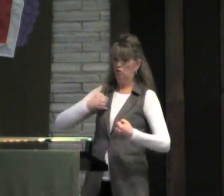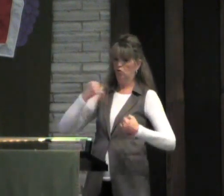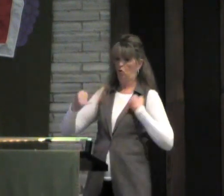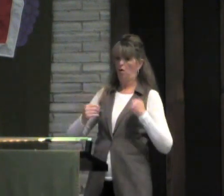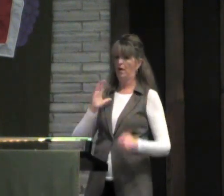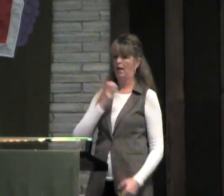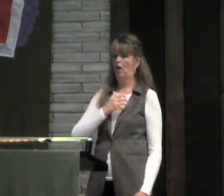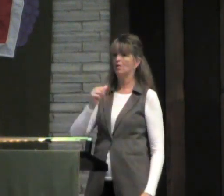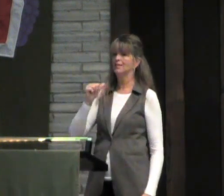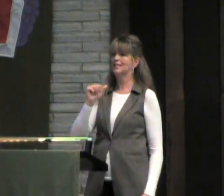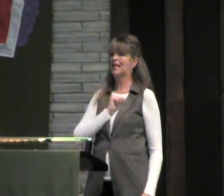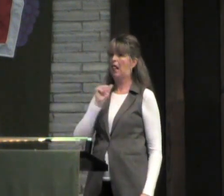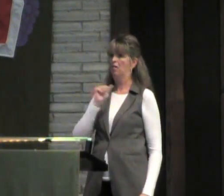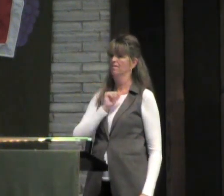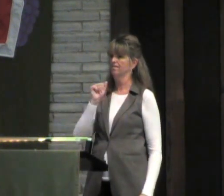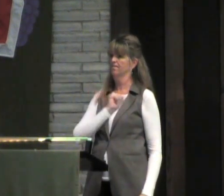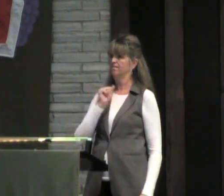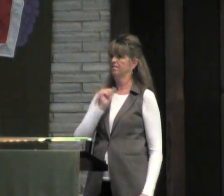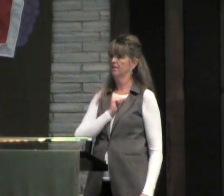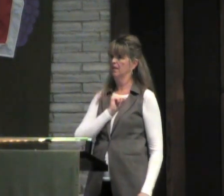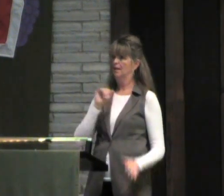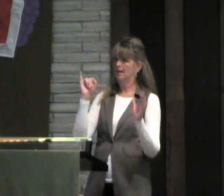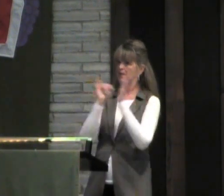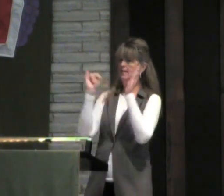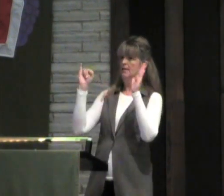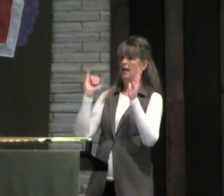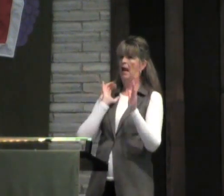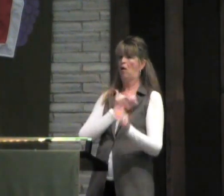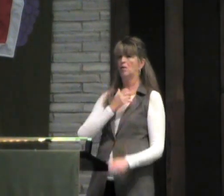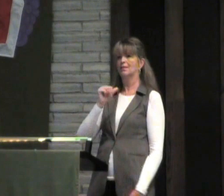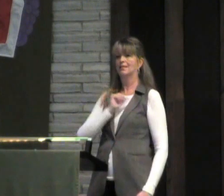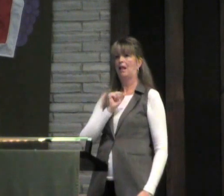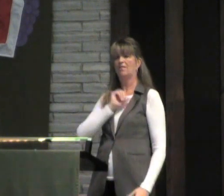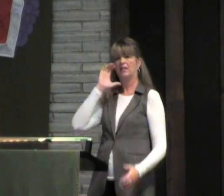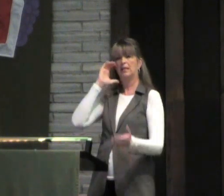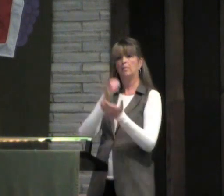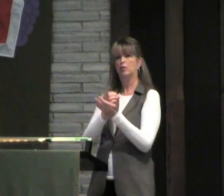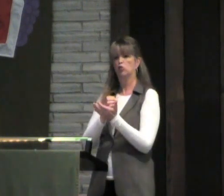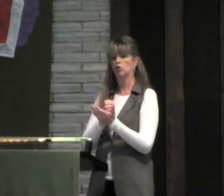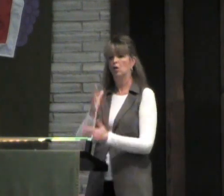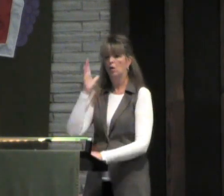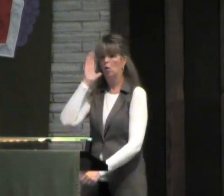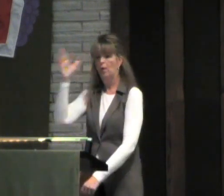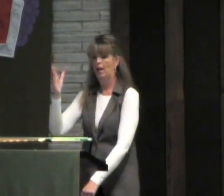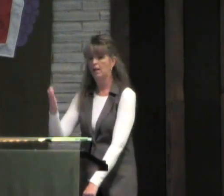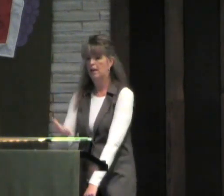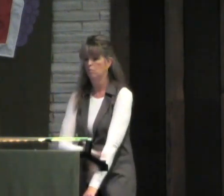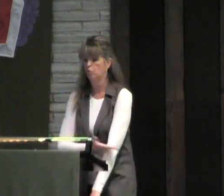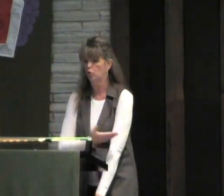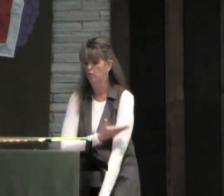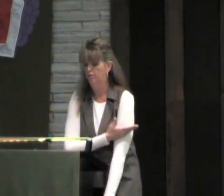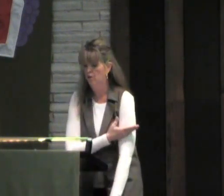So meaning living in joy means ourself, our self-identity, our self-picture.